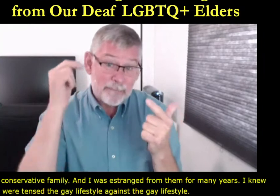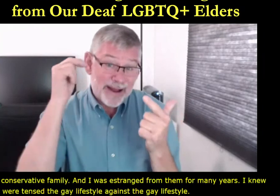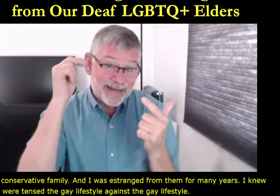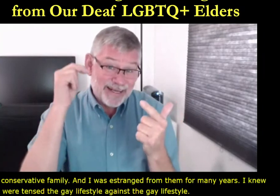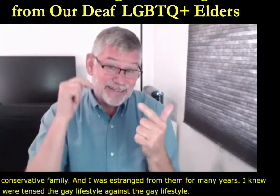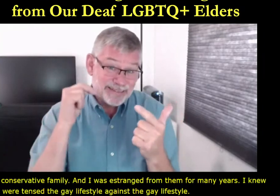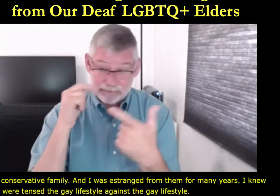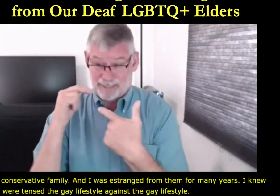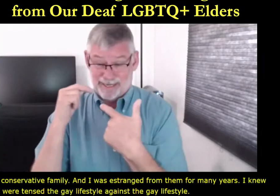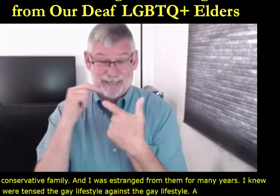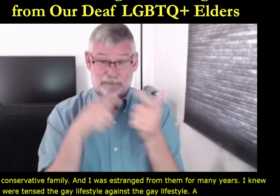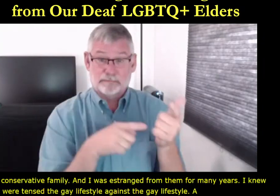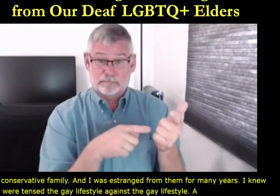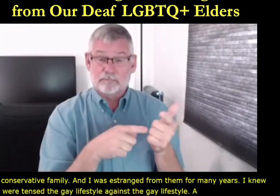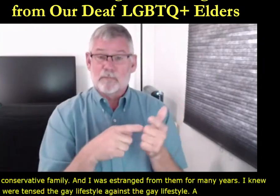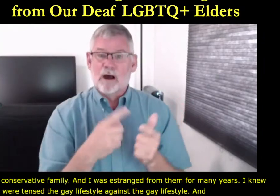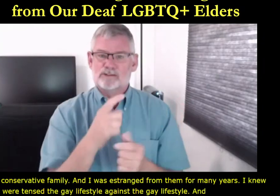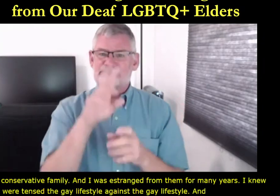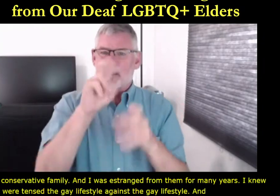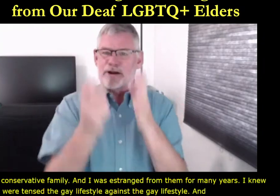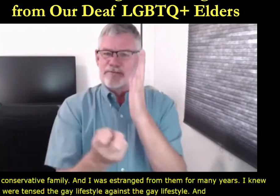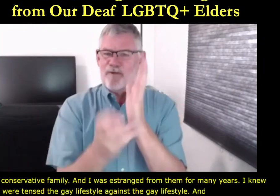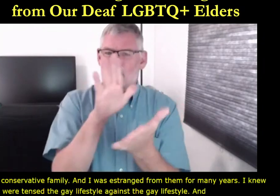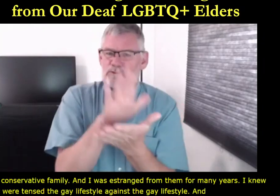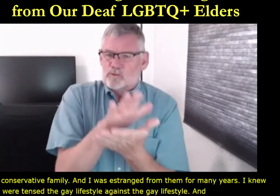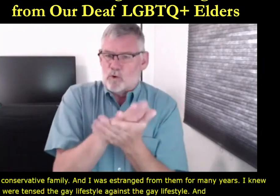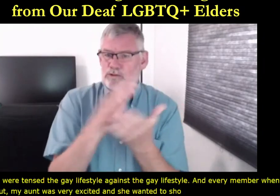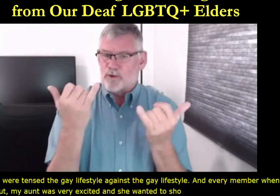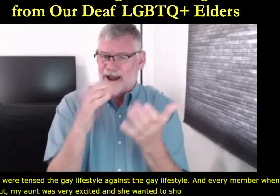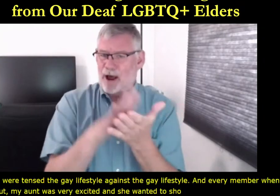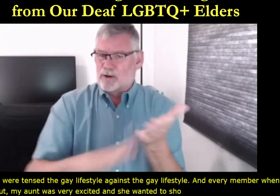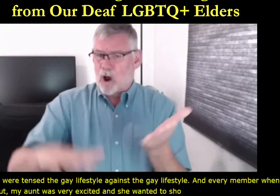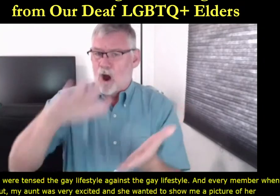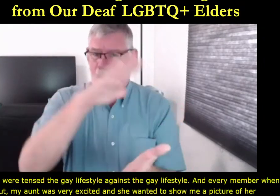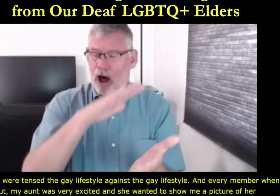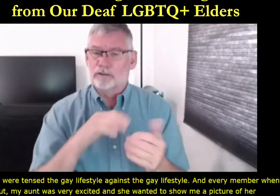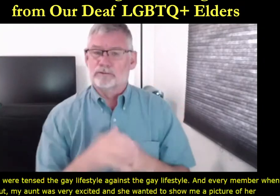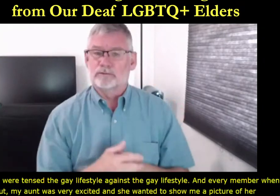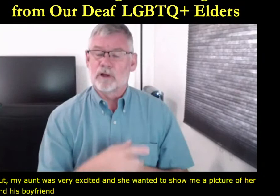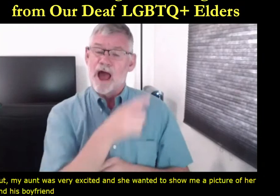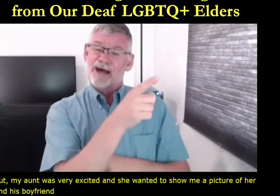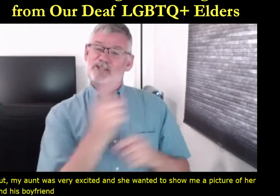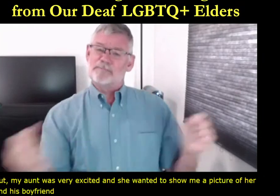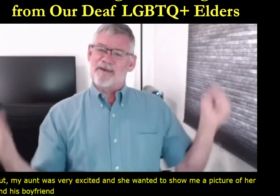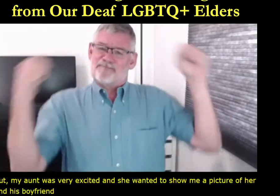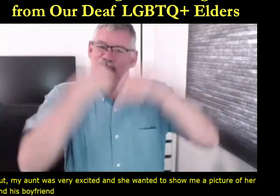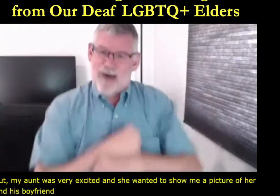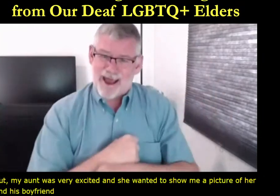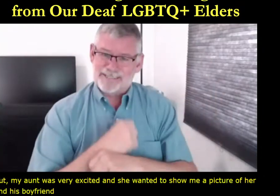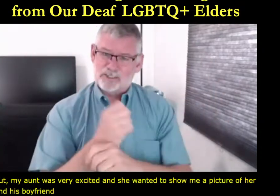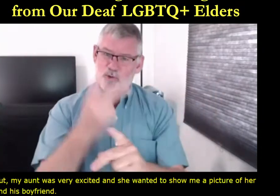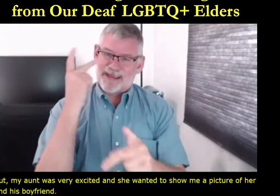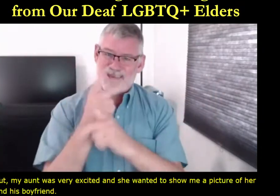my niece you know was is in school now in college